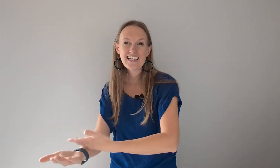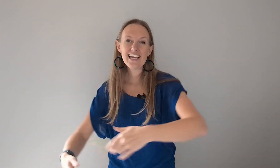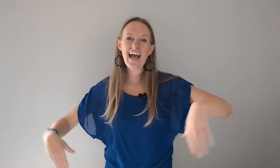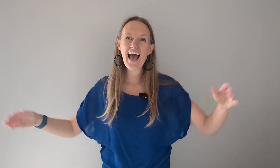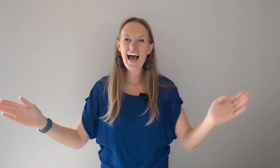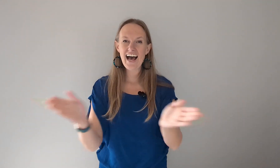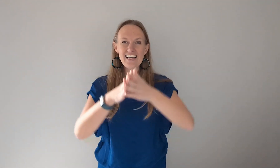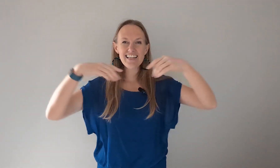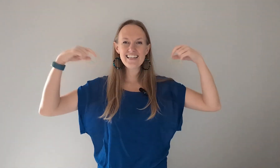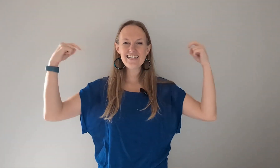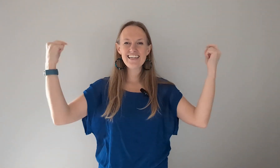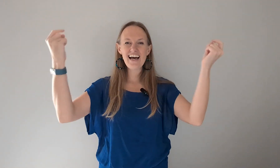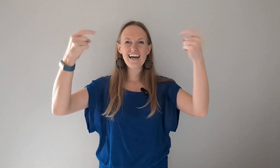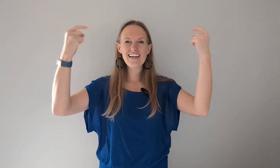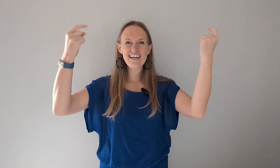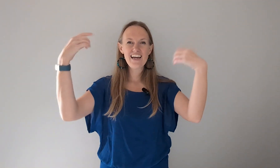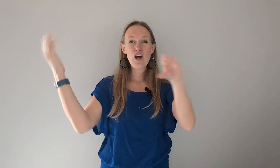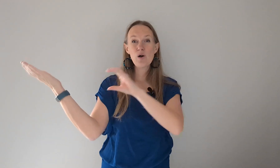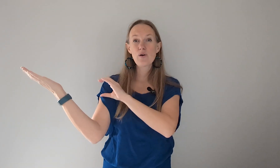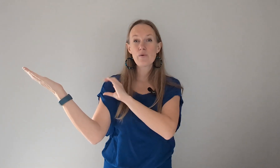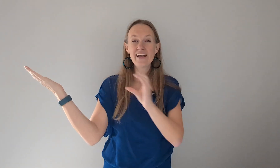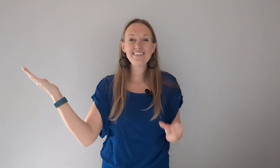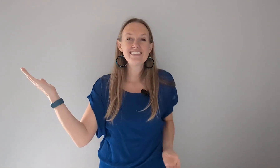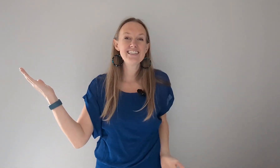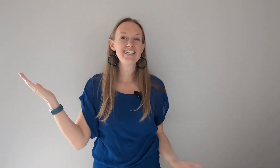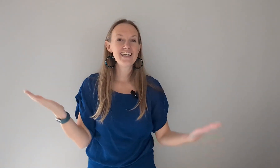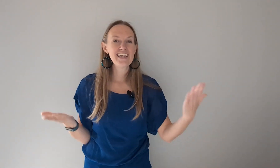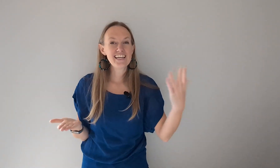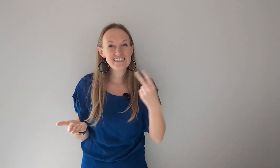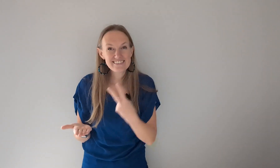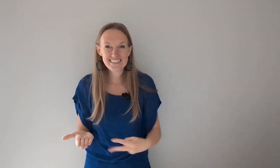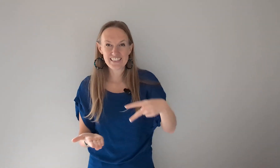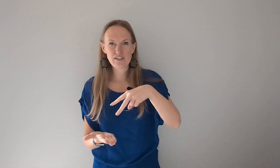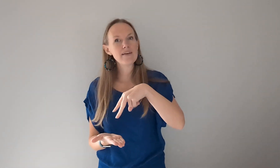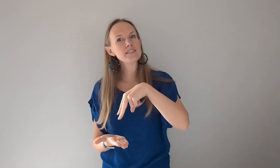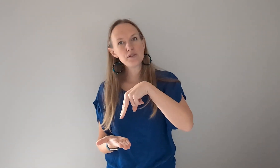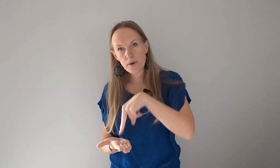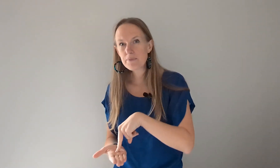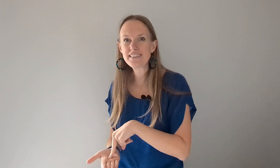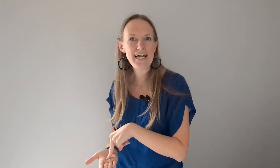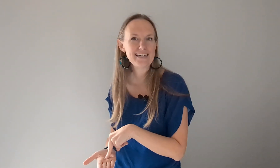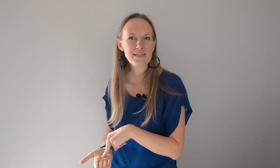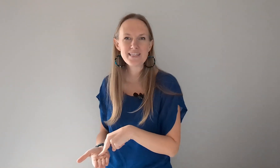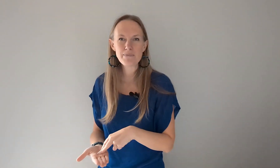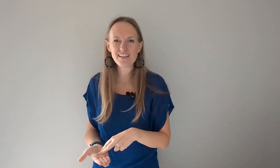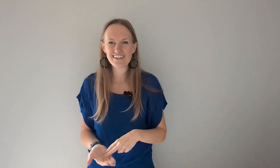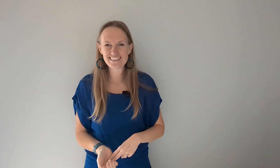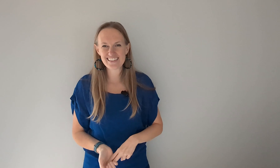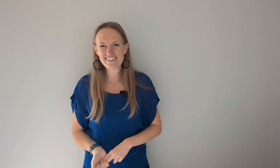Sing hallelujah. Christ is risen. Okay, we'll do it one more time because I messed up the lyrics there,